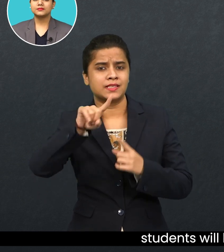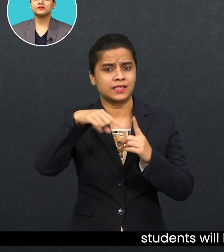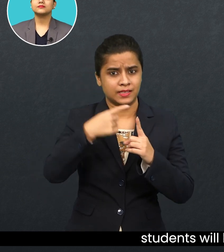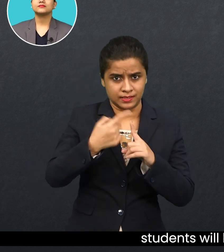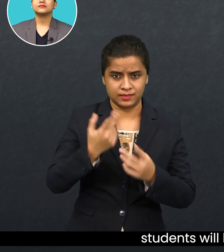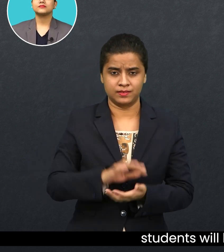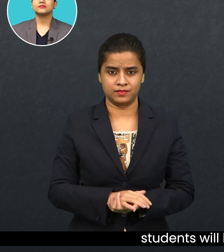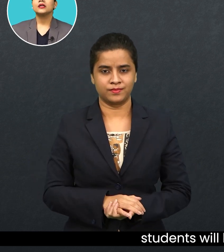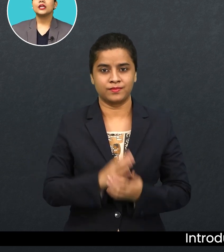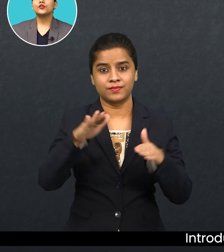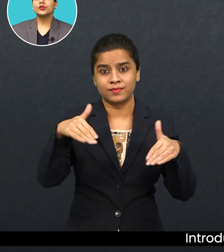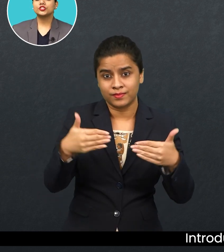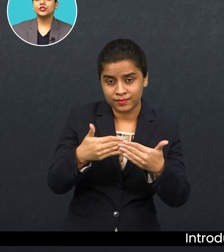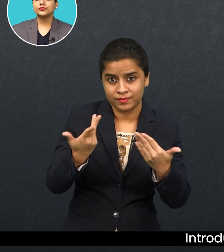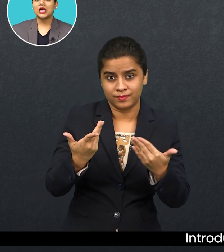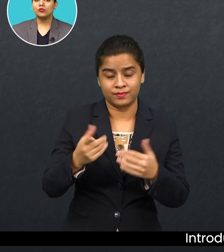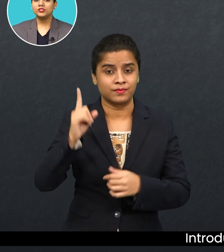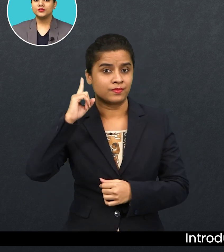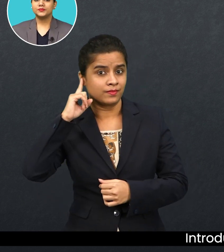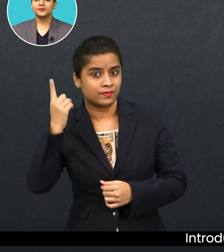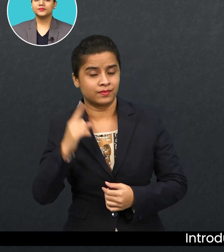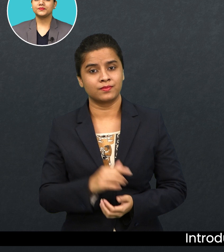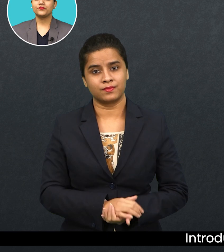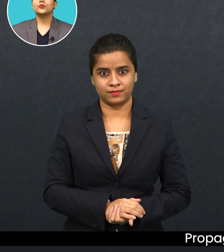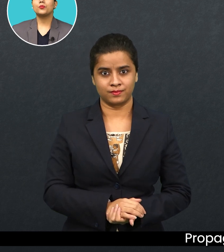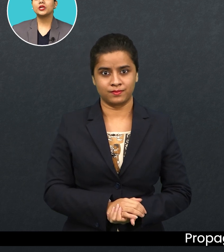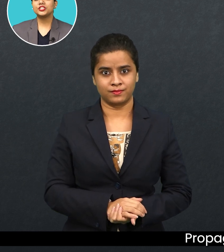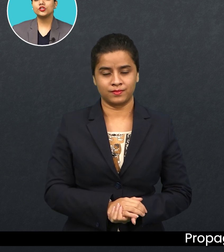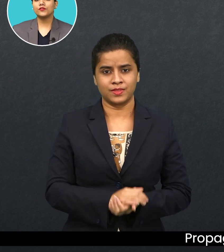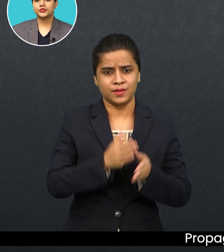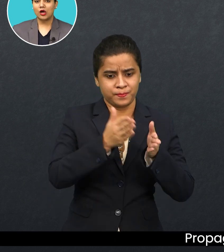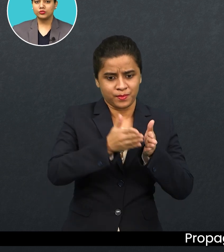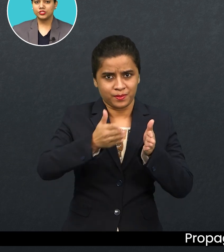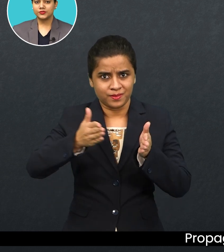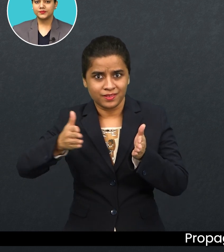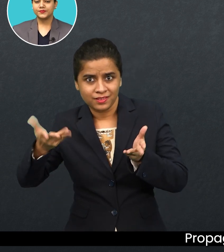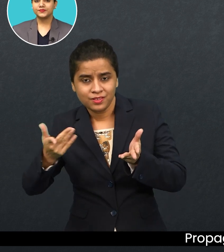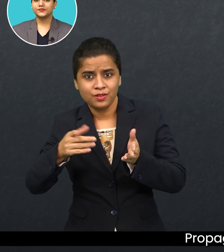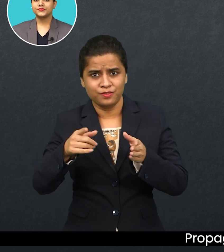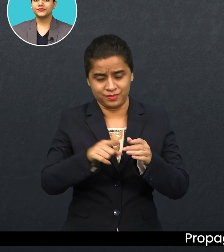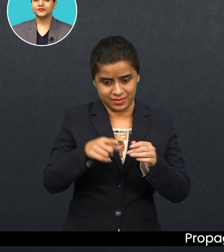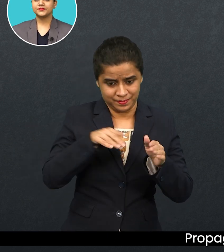introduction to sound, propagation of sound,